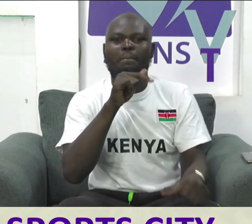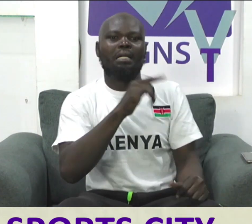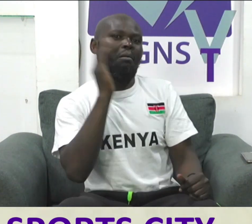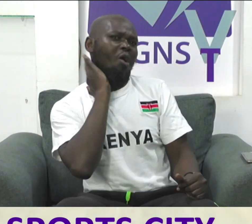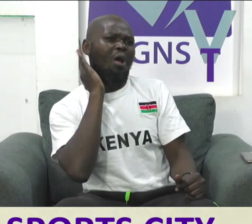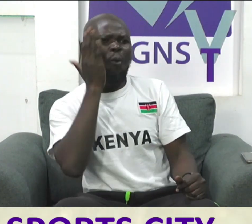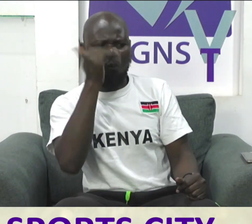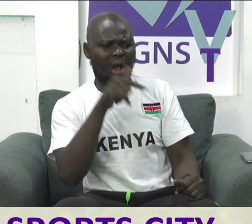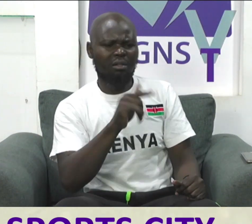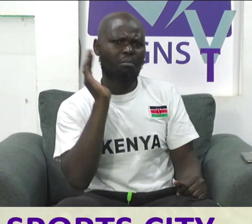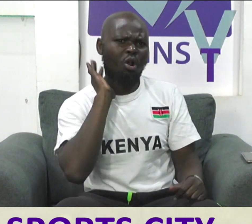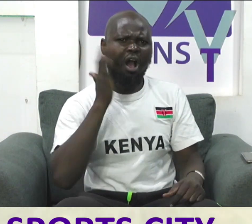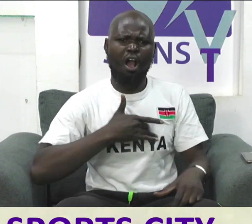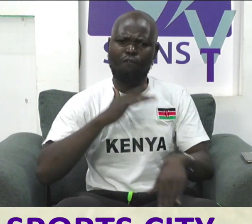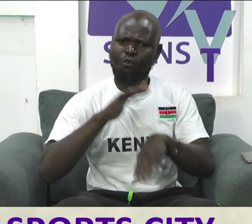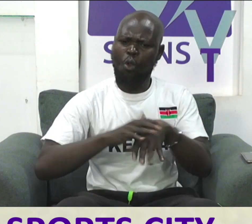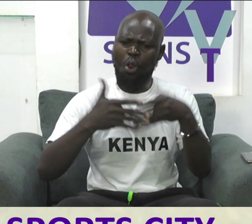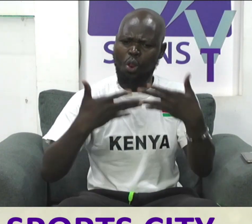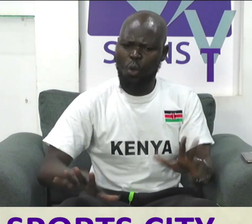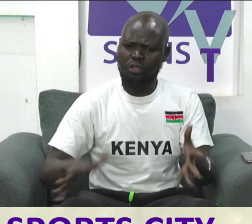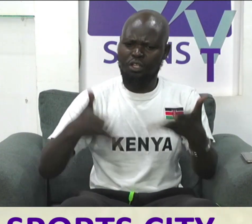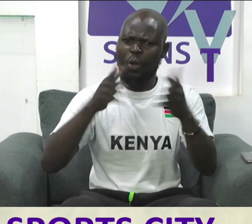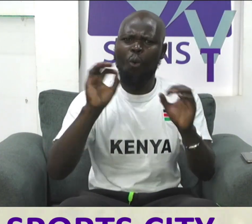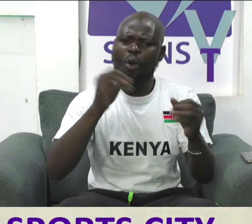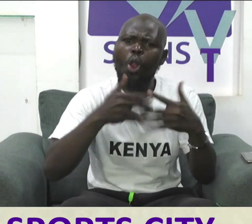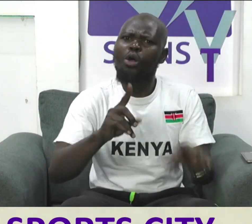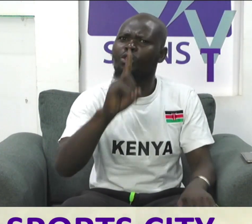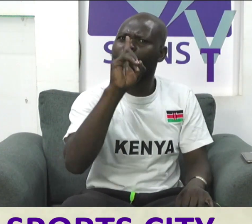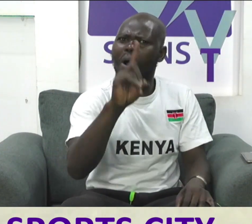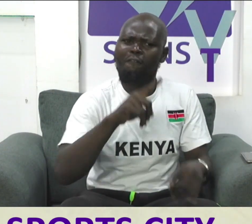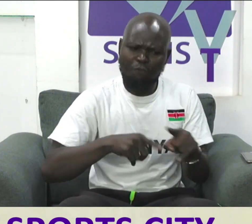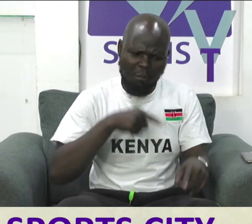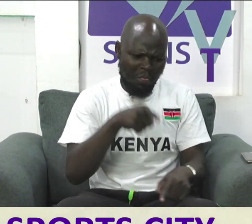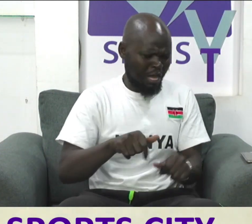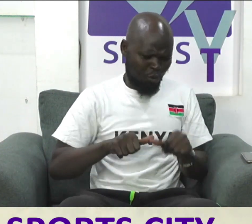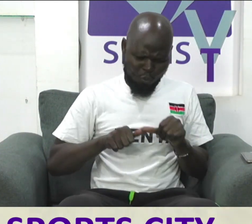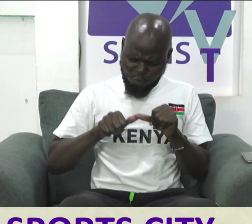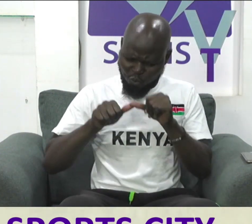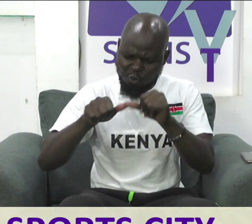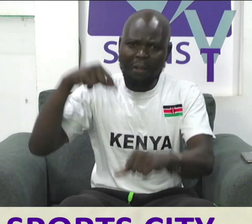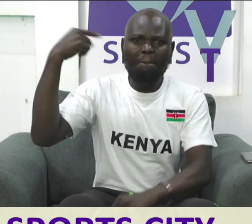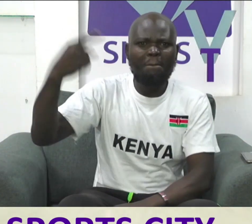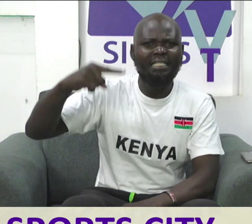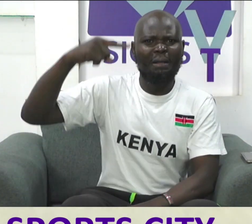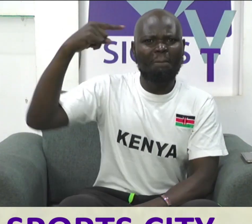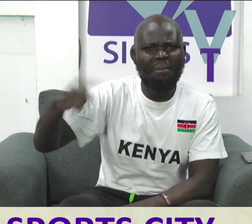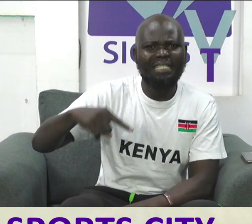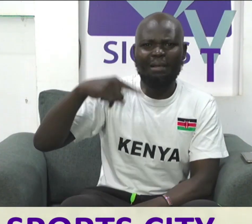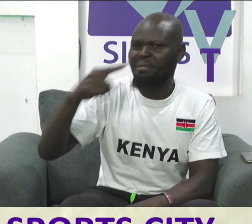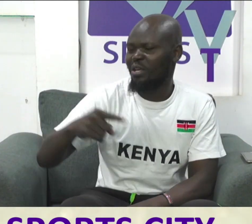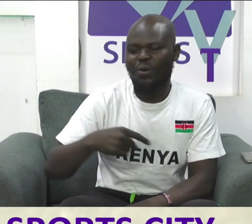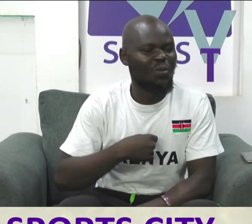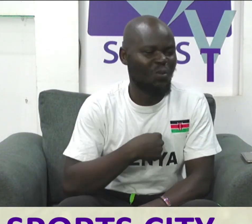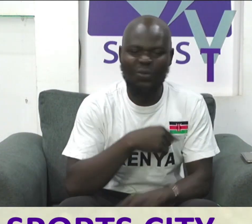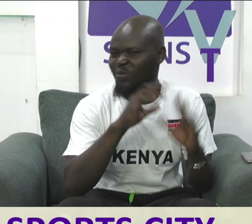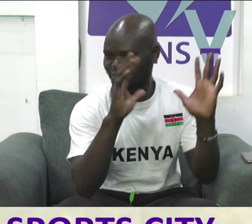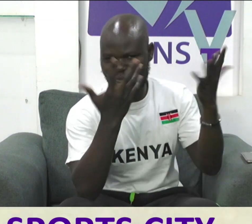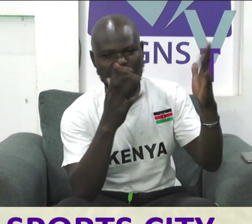kindly share with me. Because for them, they've only lost once. But after losing,